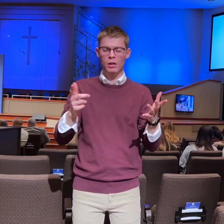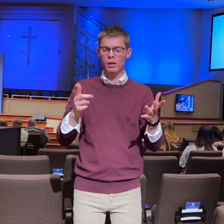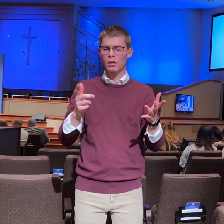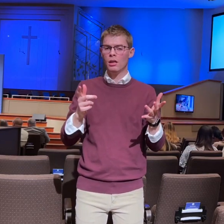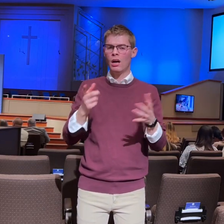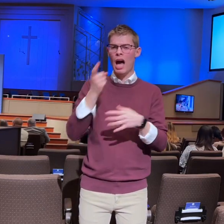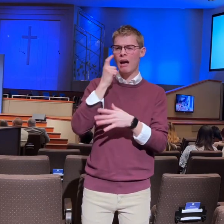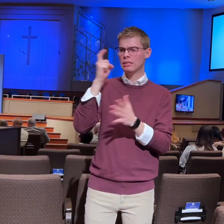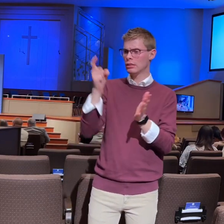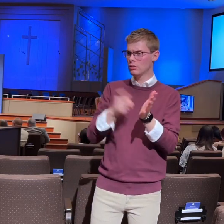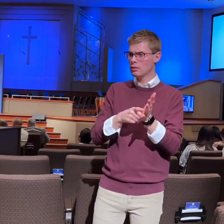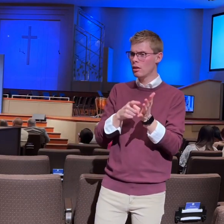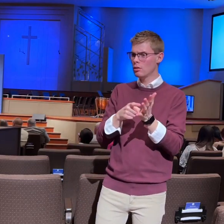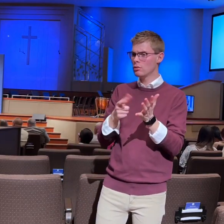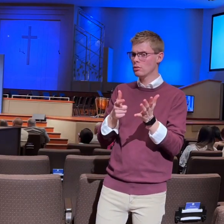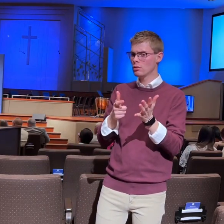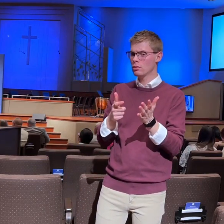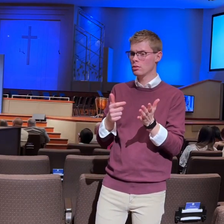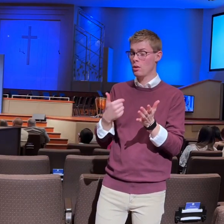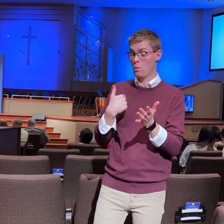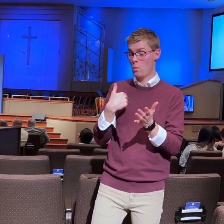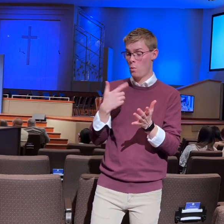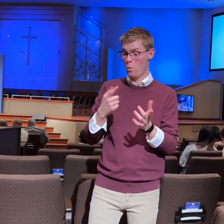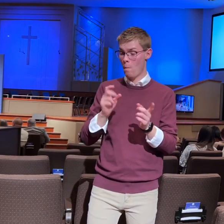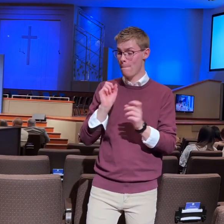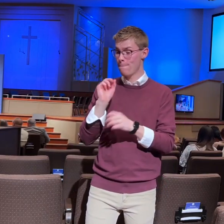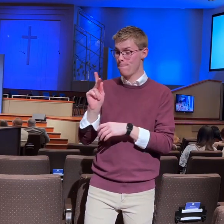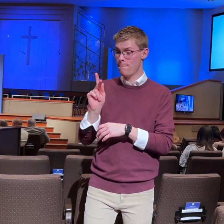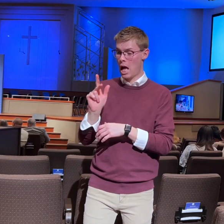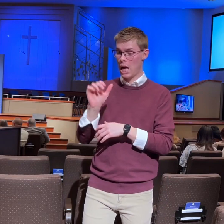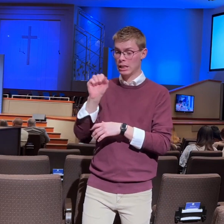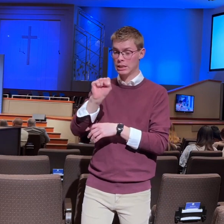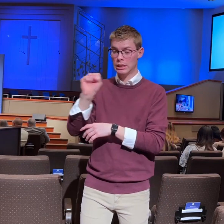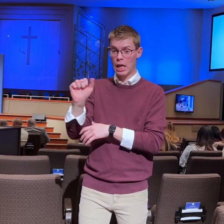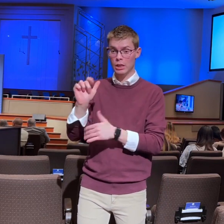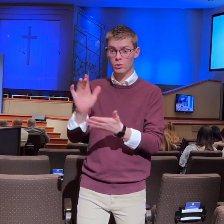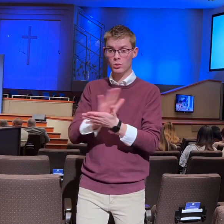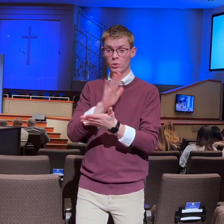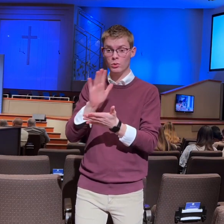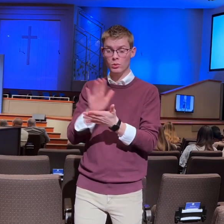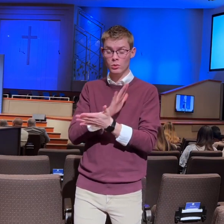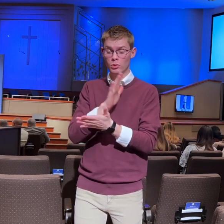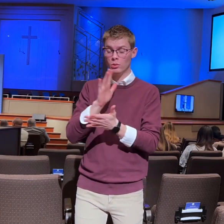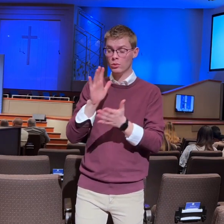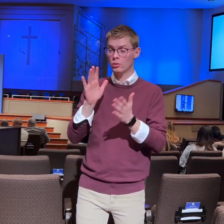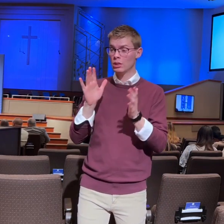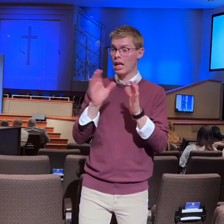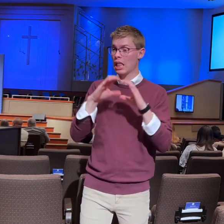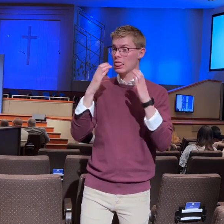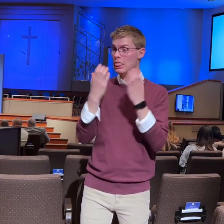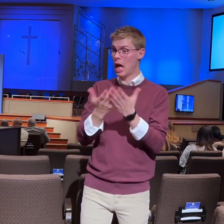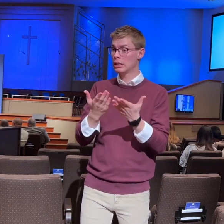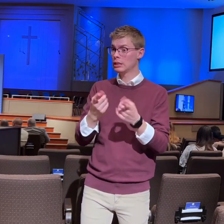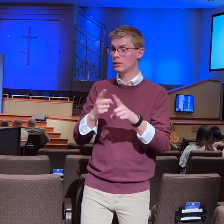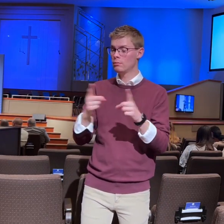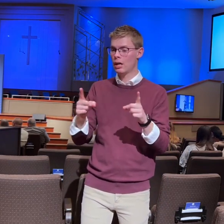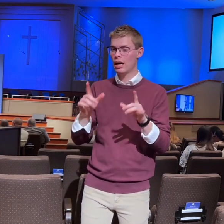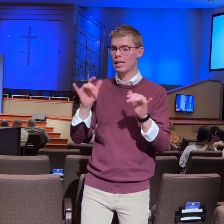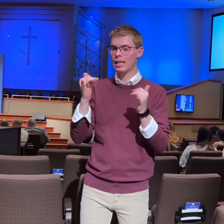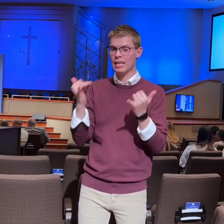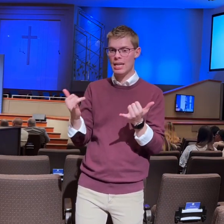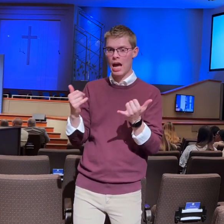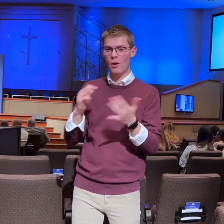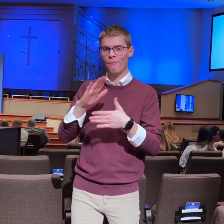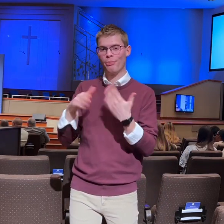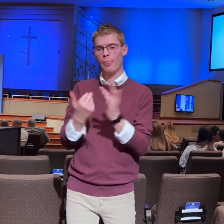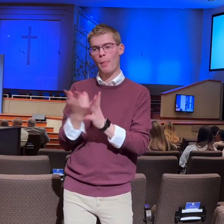the things I've noticed is we came back to Sunday school which has been great for our adults, connection groups. But some of our folks that were doing well on Wednesday have not